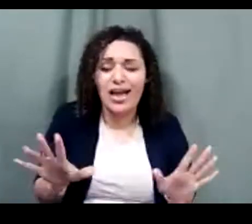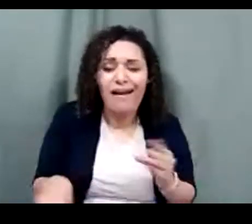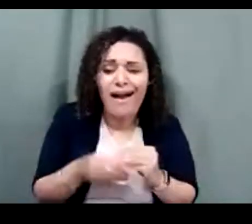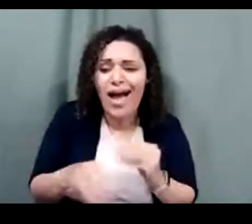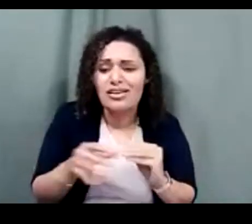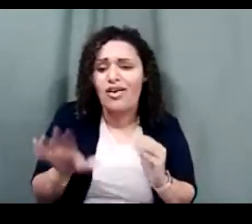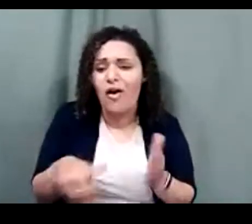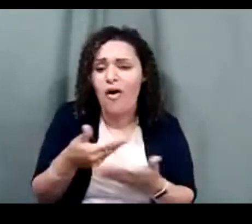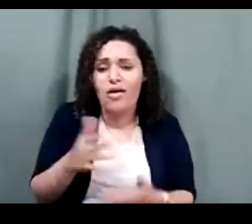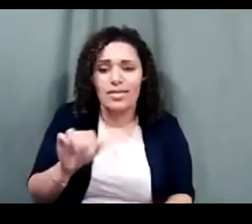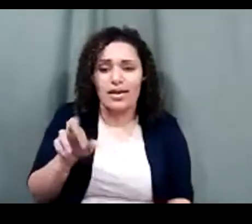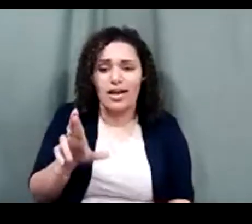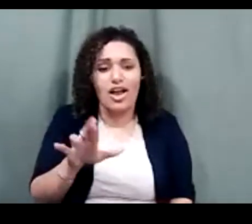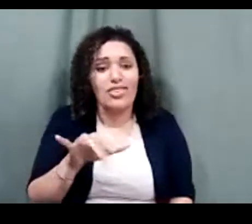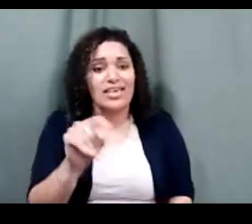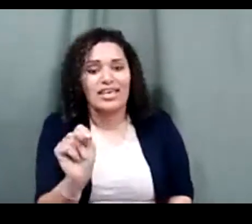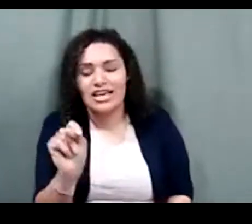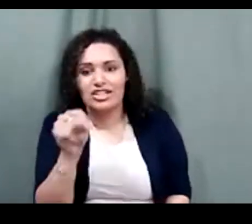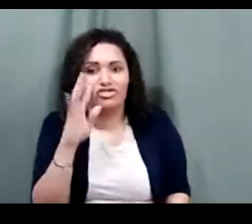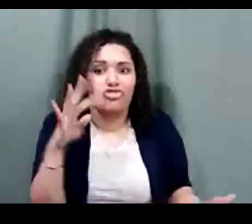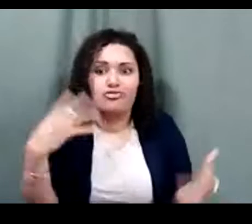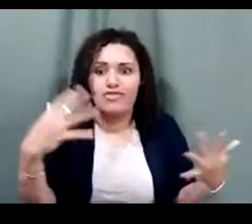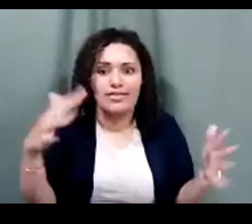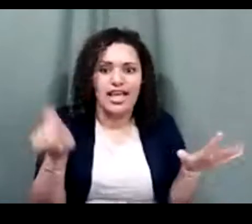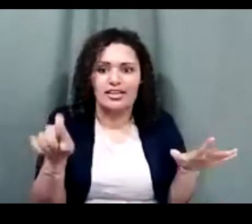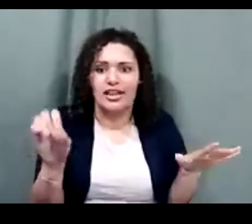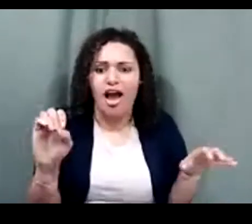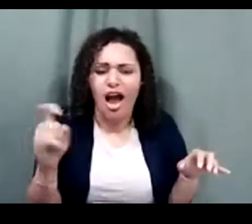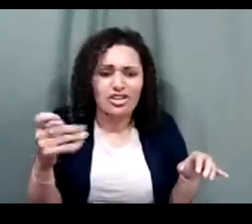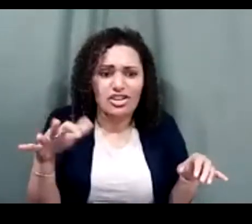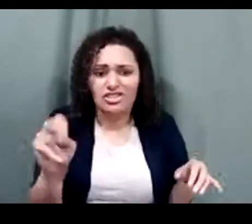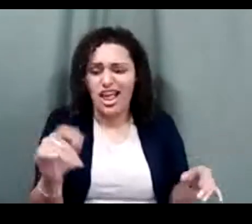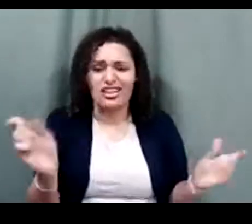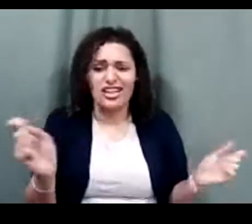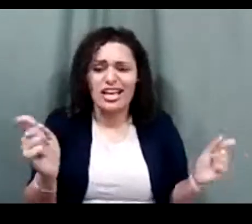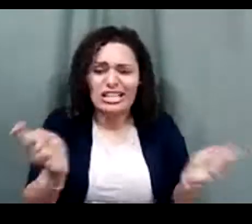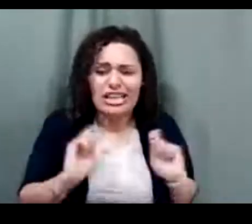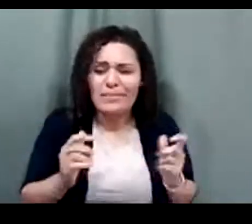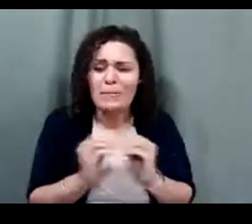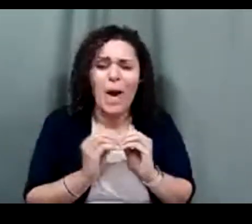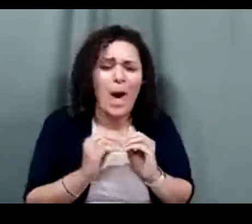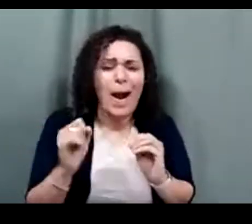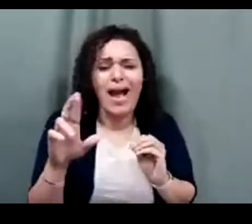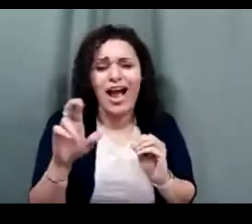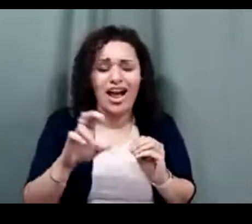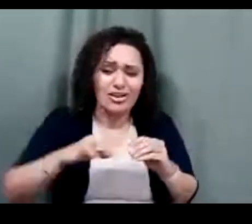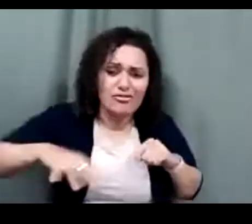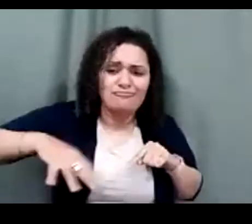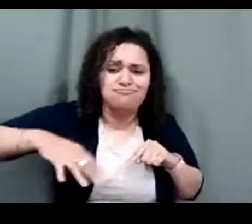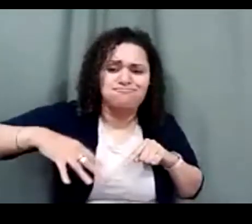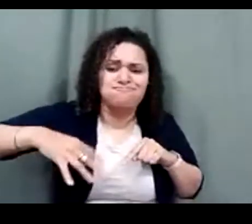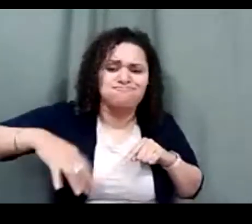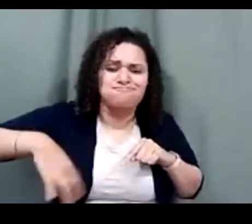air, it's the yeast are going nuts. They need oxygen, and they're like, yes, give me some more air. And you pump and it's great.